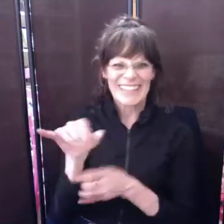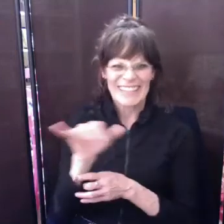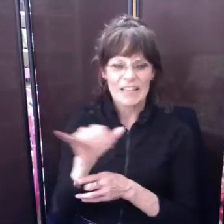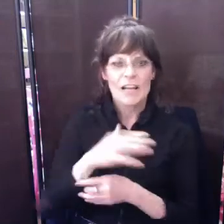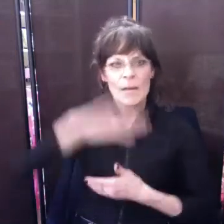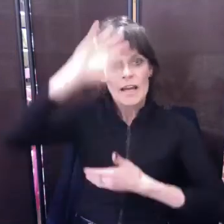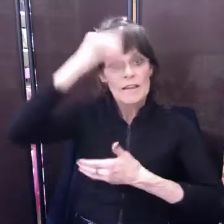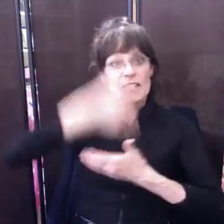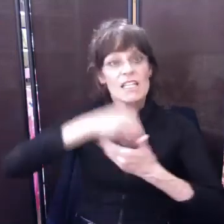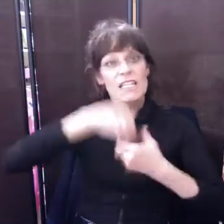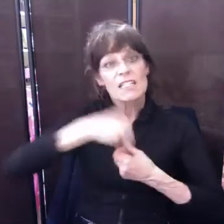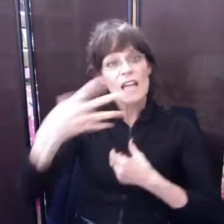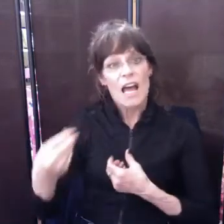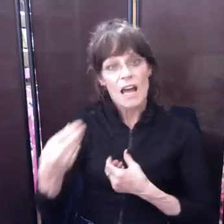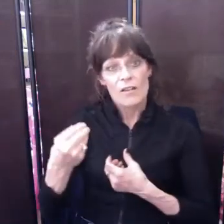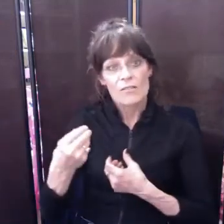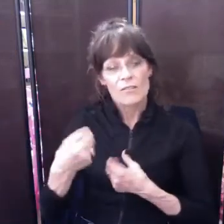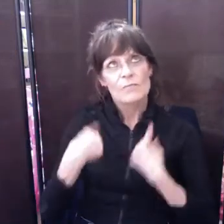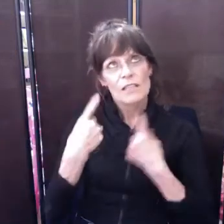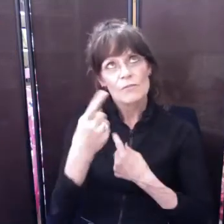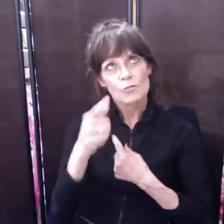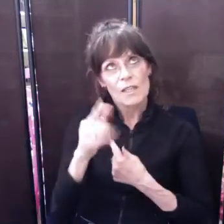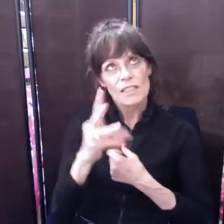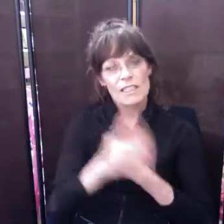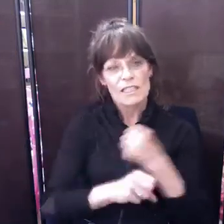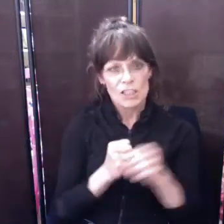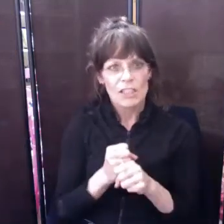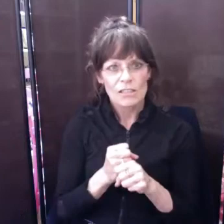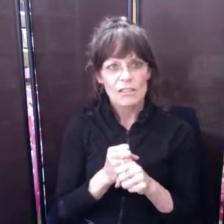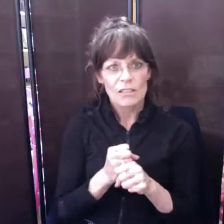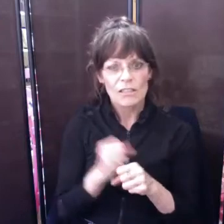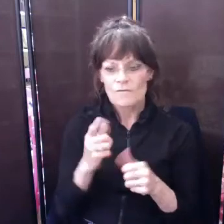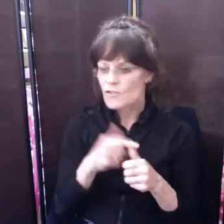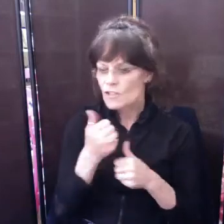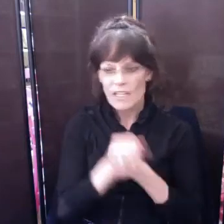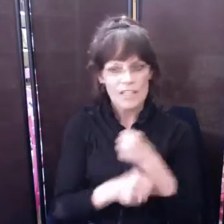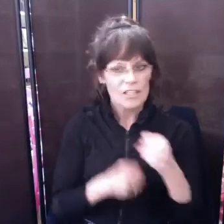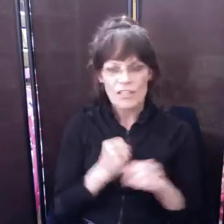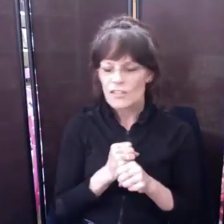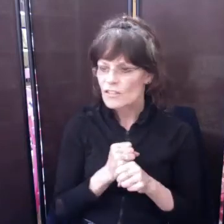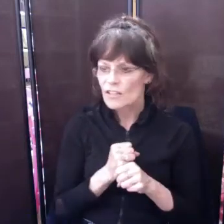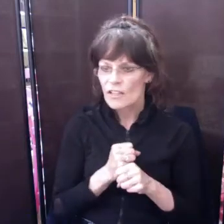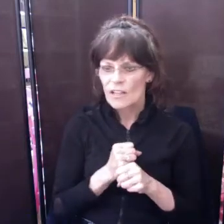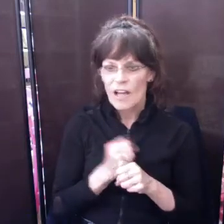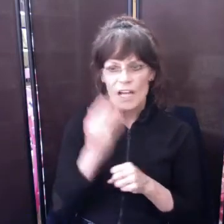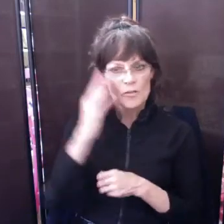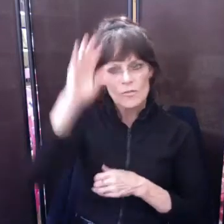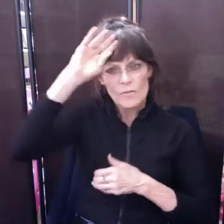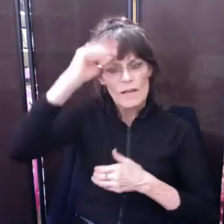Alcoholics Anonymous for 26 years. You know, the first 10 years I knew him, it was touch and go. The last 2 years, it